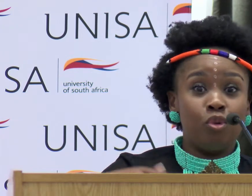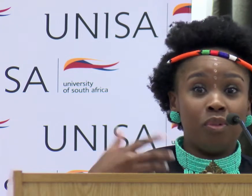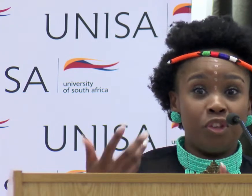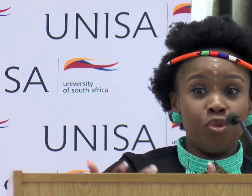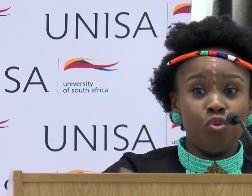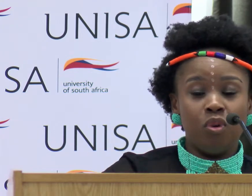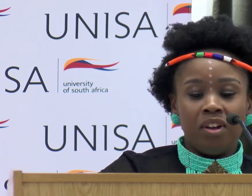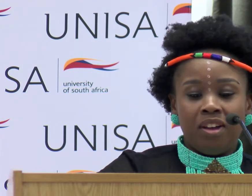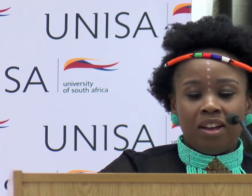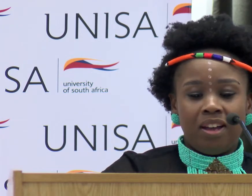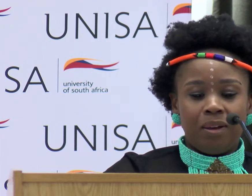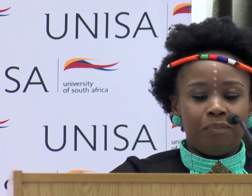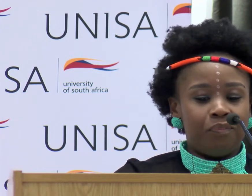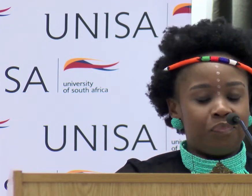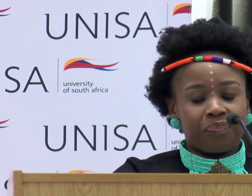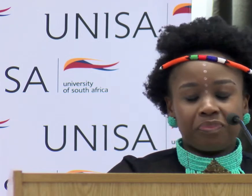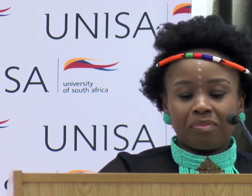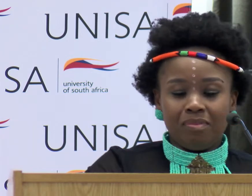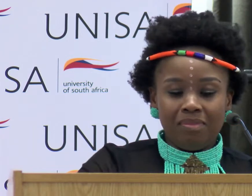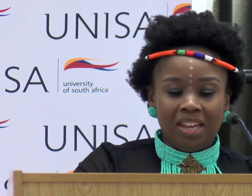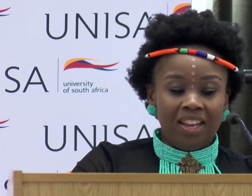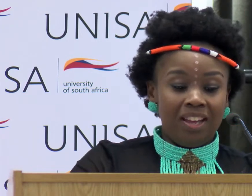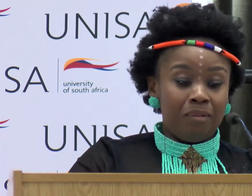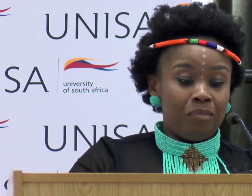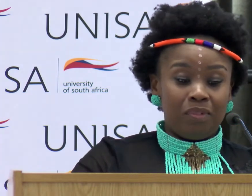accept, the new,